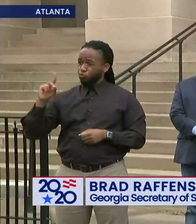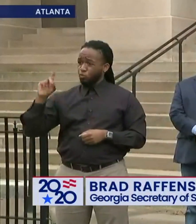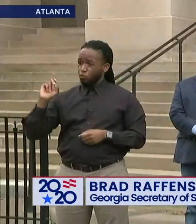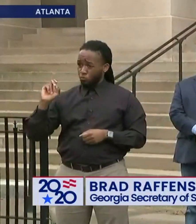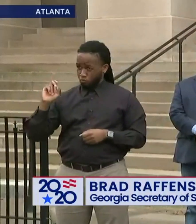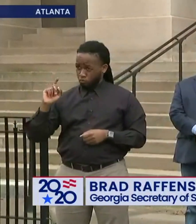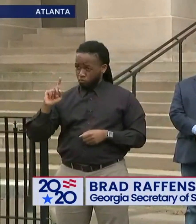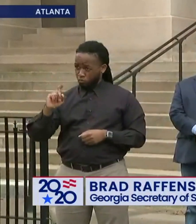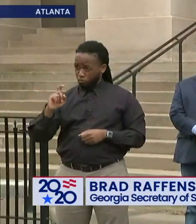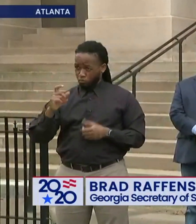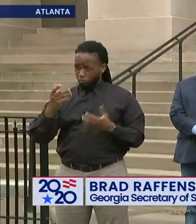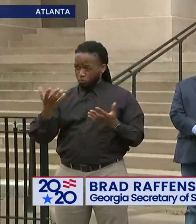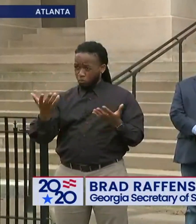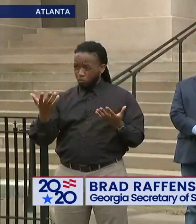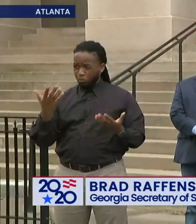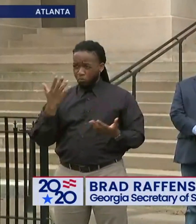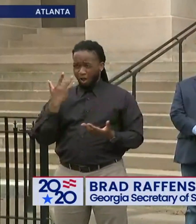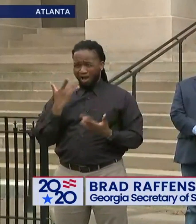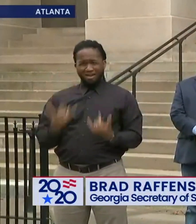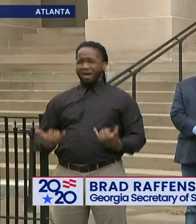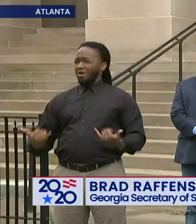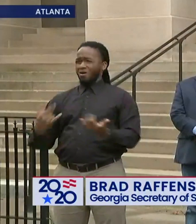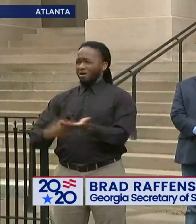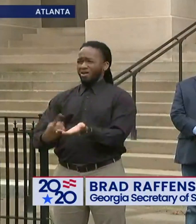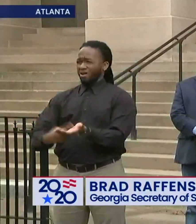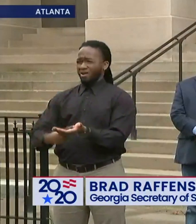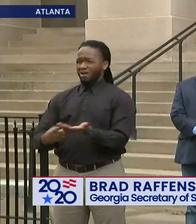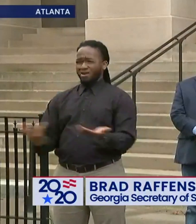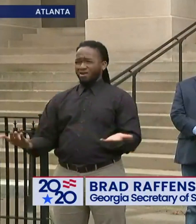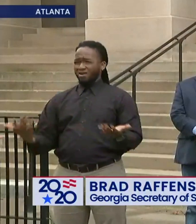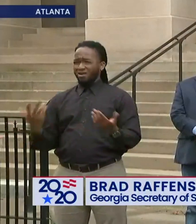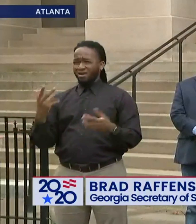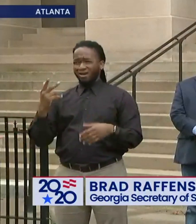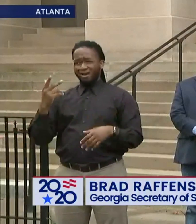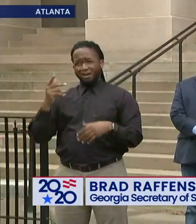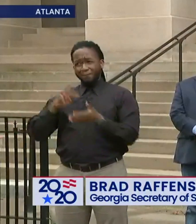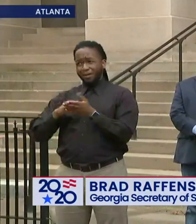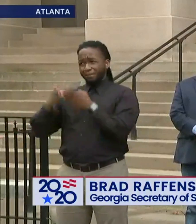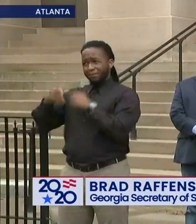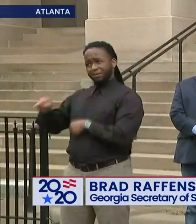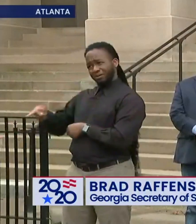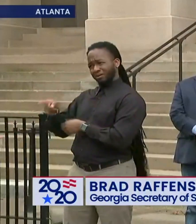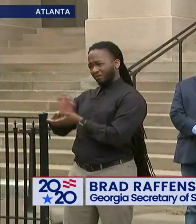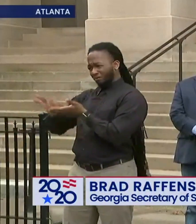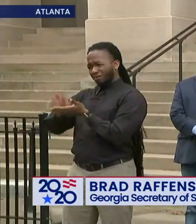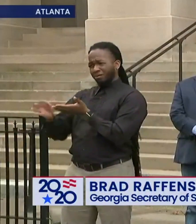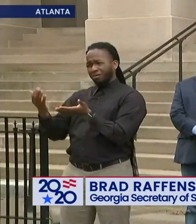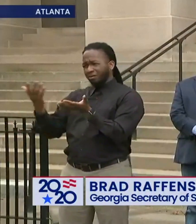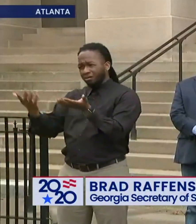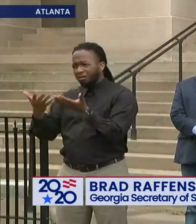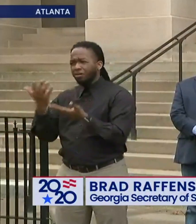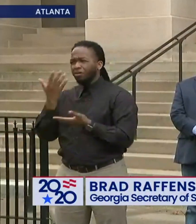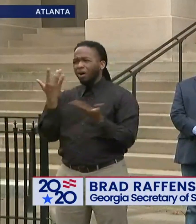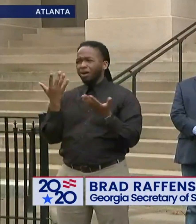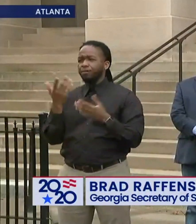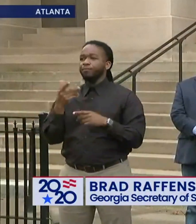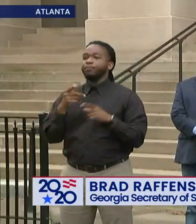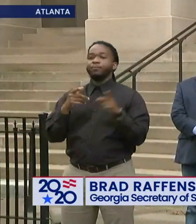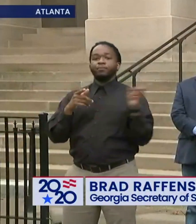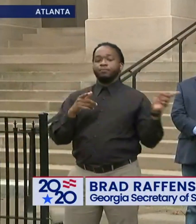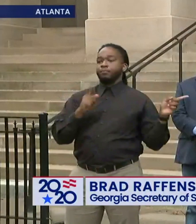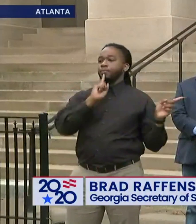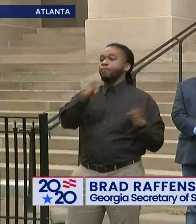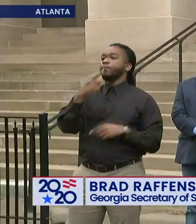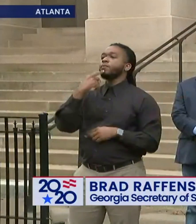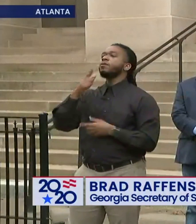we have a team of people, national experts that have worked on risk limiting audits in several other states. They're part of our team. This is not just